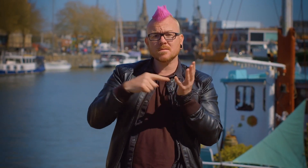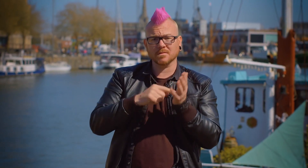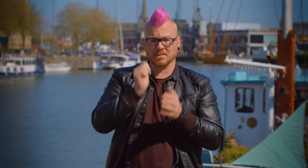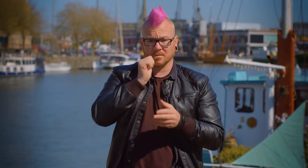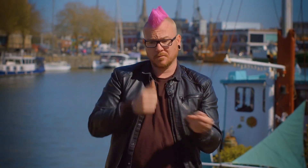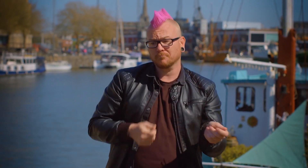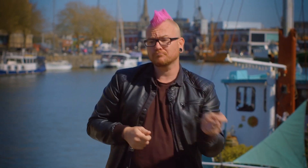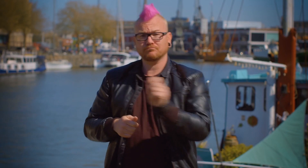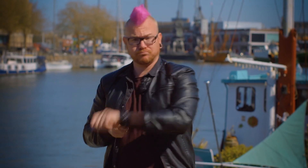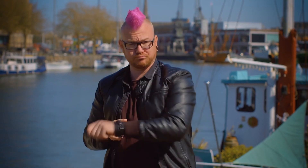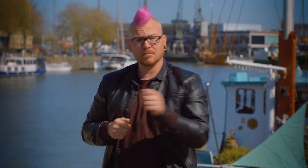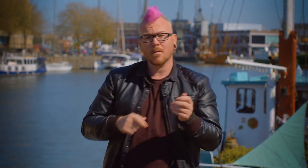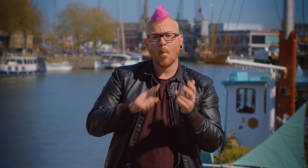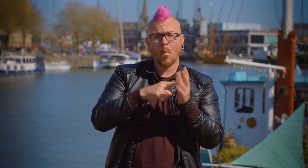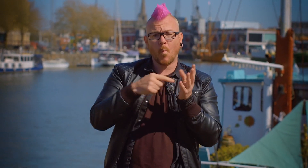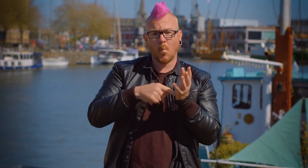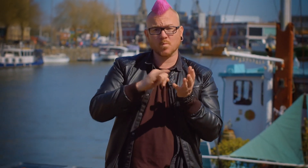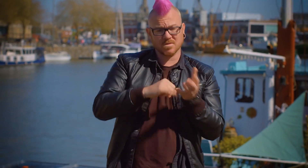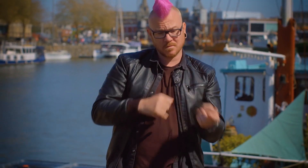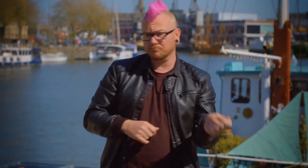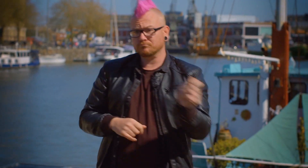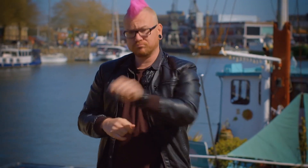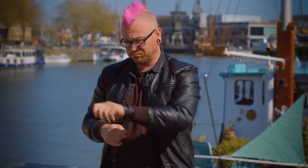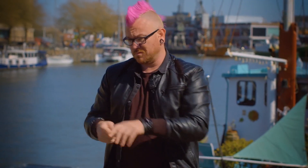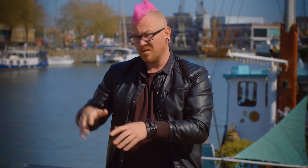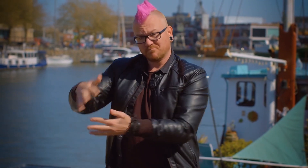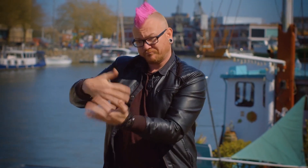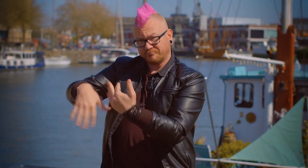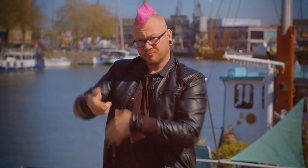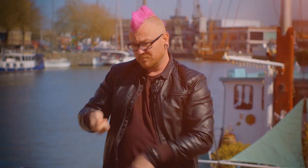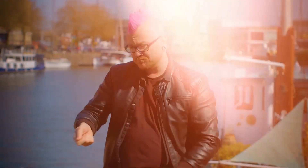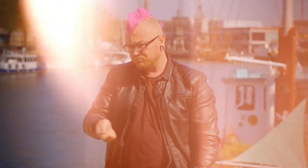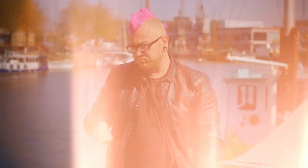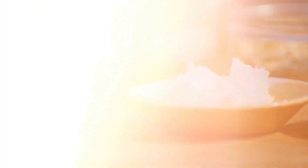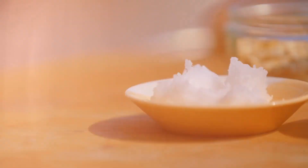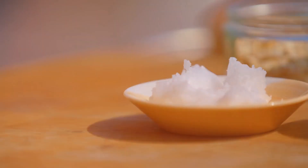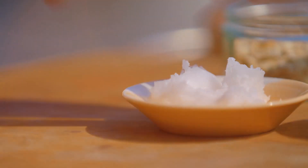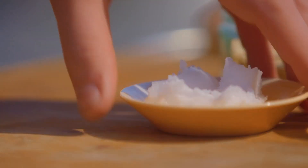walnuts, and oats, and mix together.